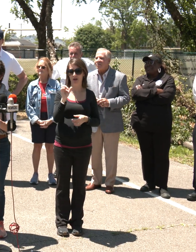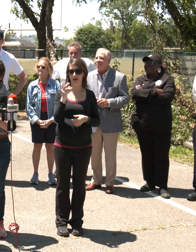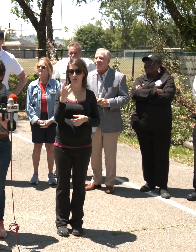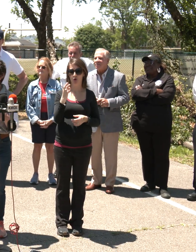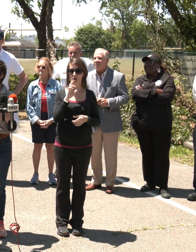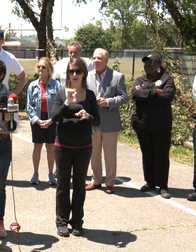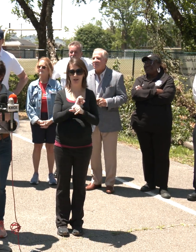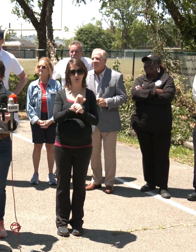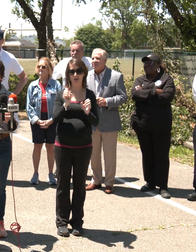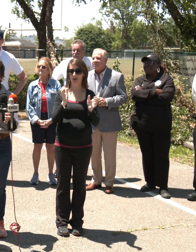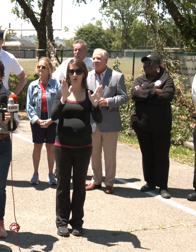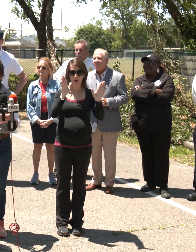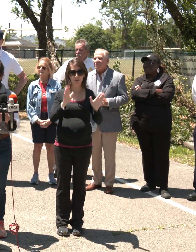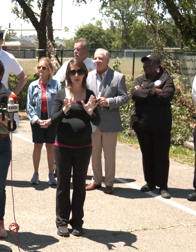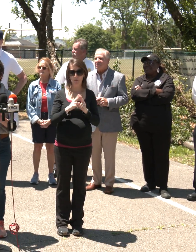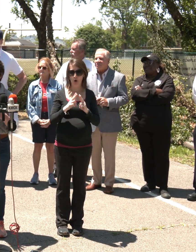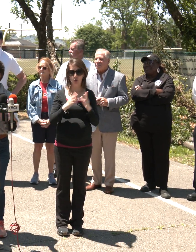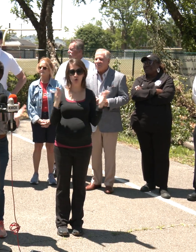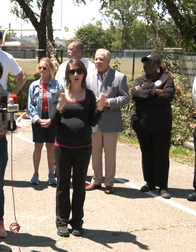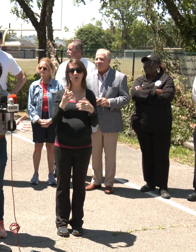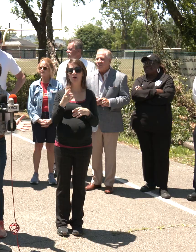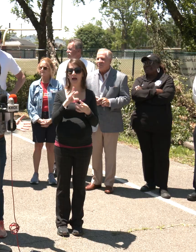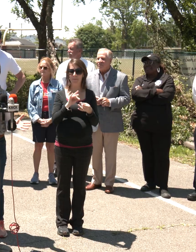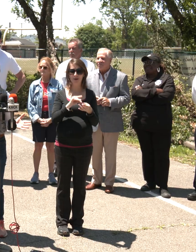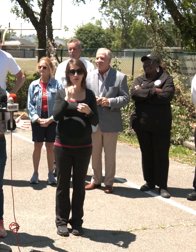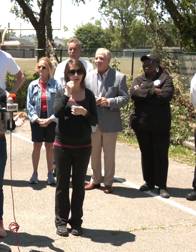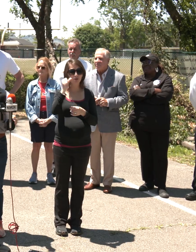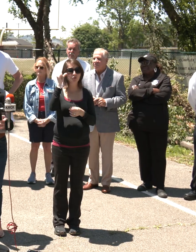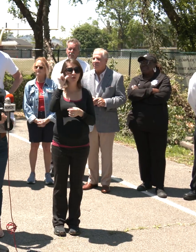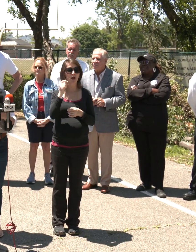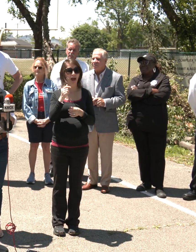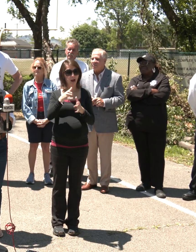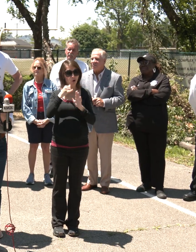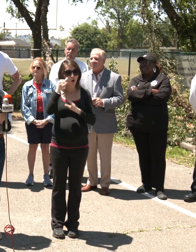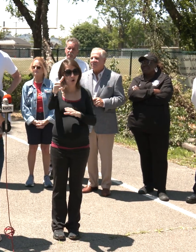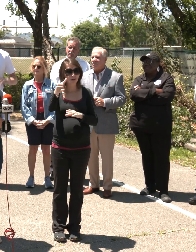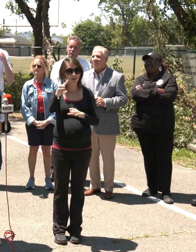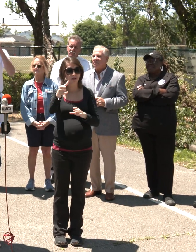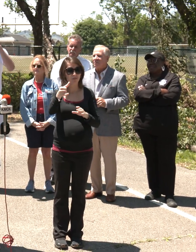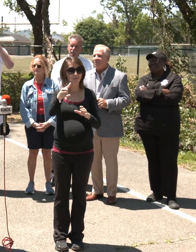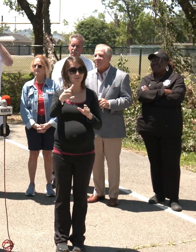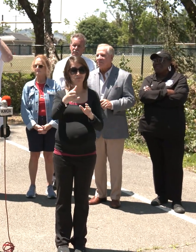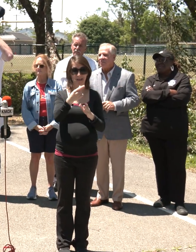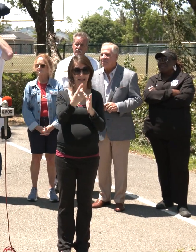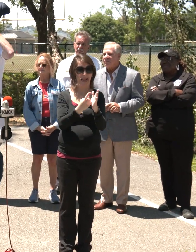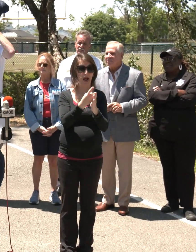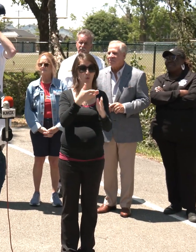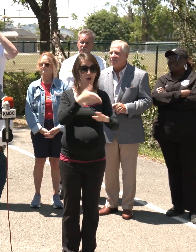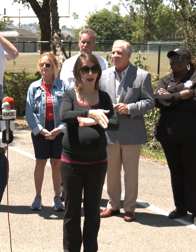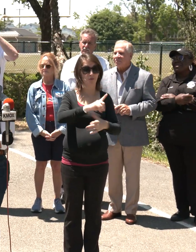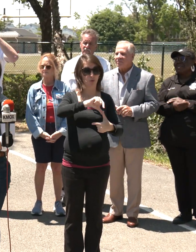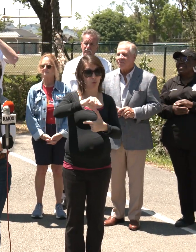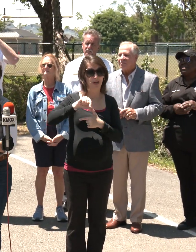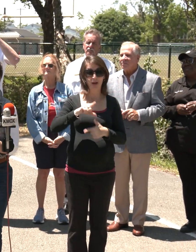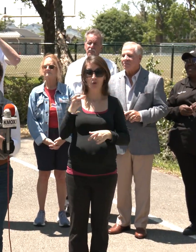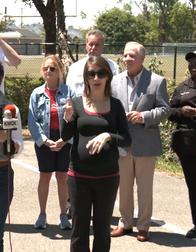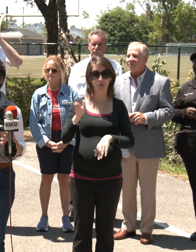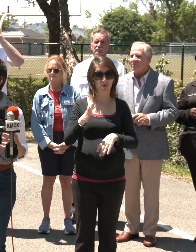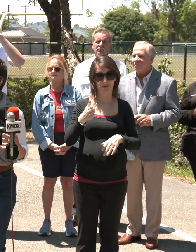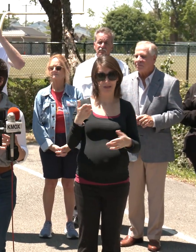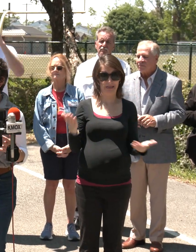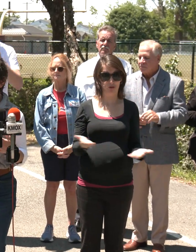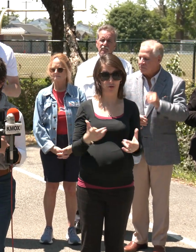partner. I mentioned yesterday, I called him within an hour of the tornado. He was here boots on the ground first thing Saturday